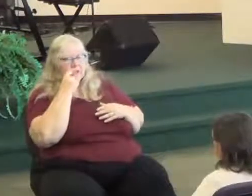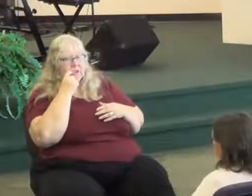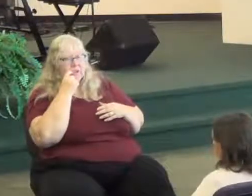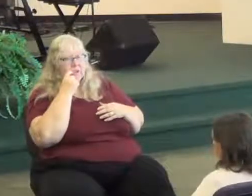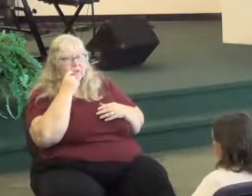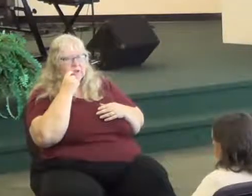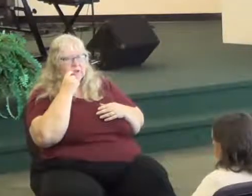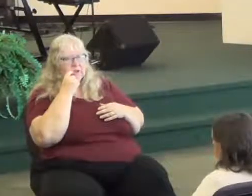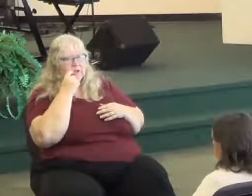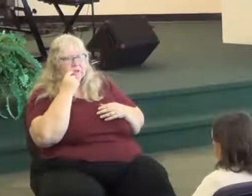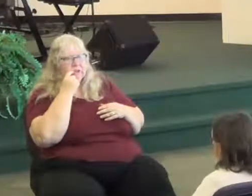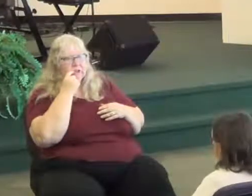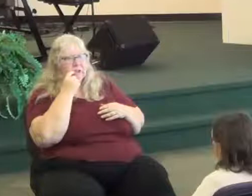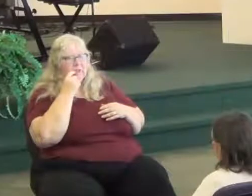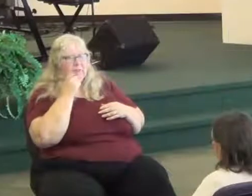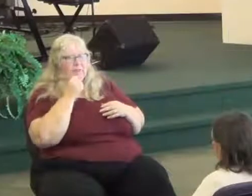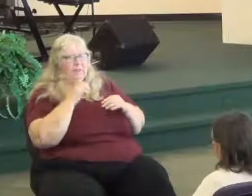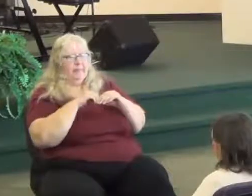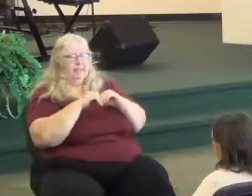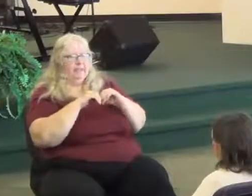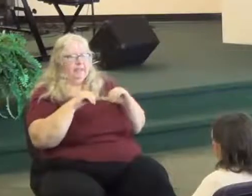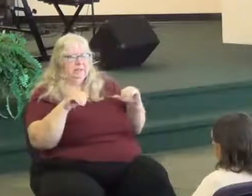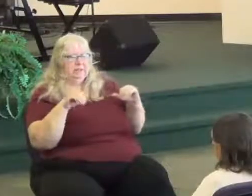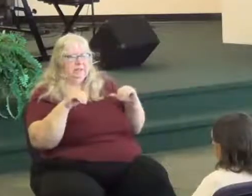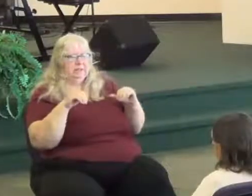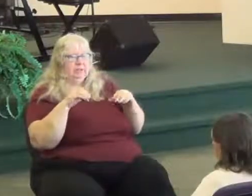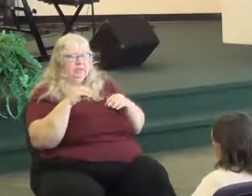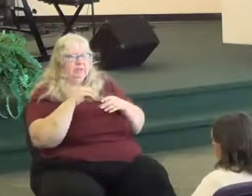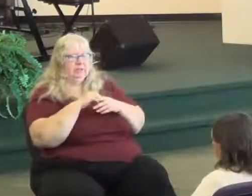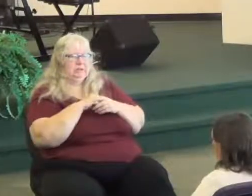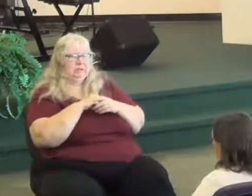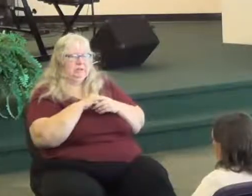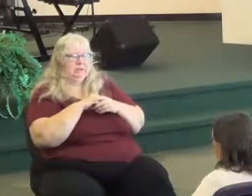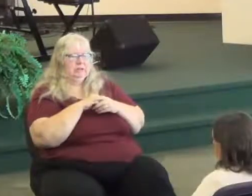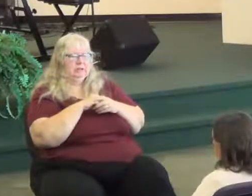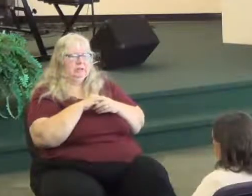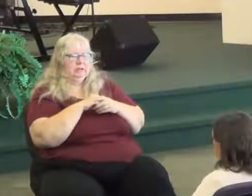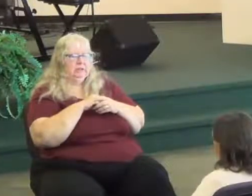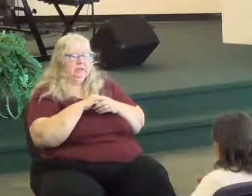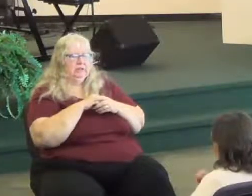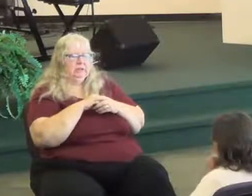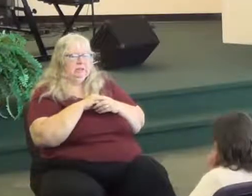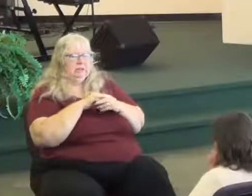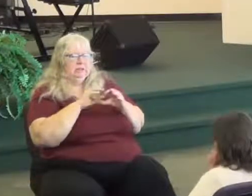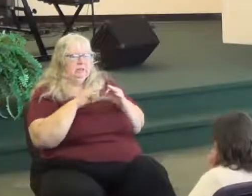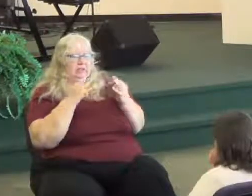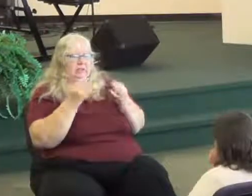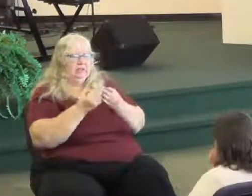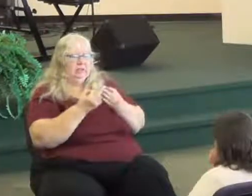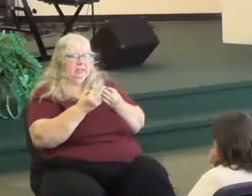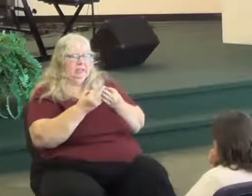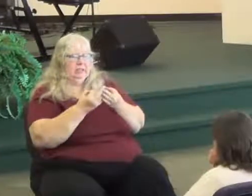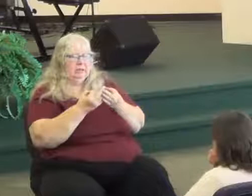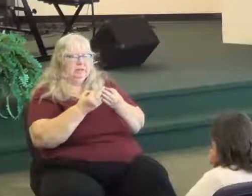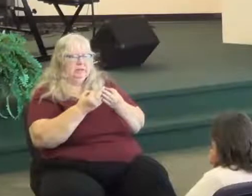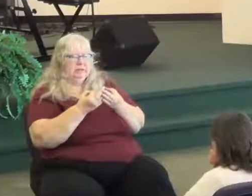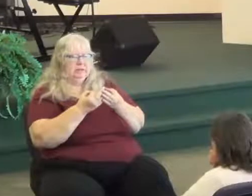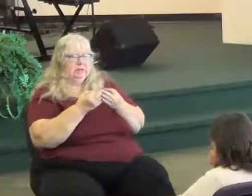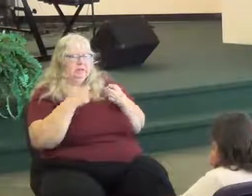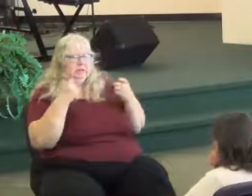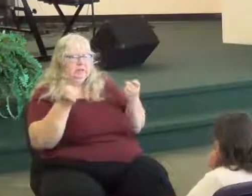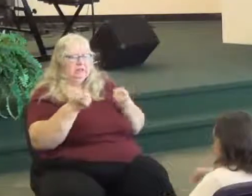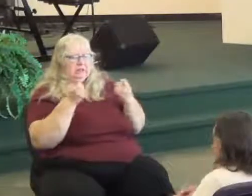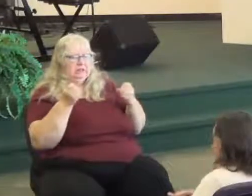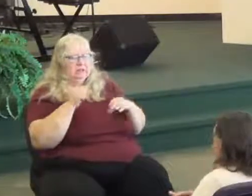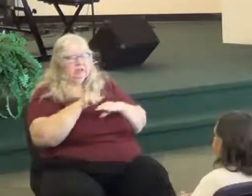causing separation and issues within the family. Sin definitely causes separation, just like leprosy.